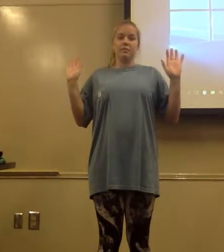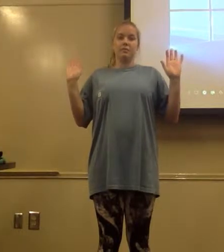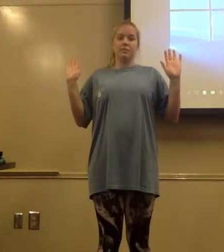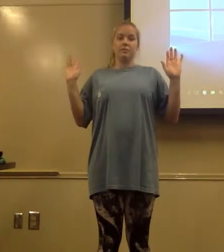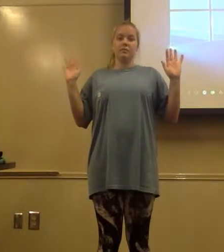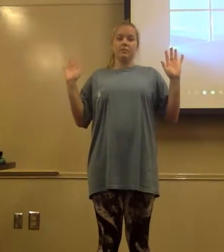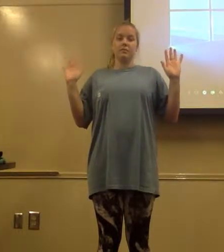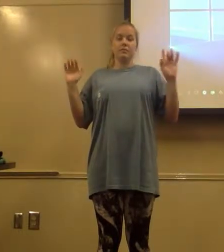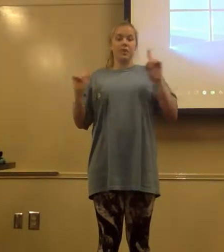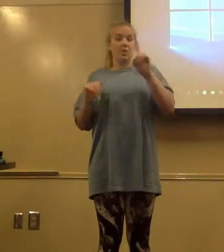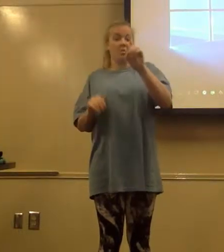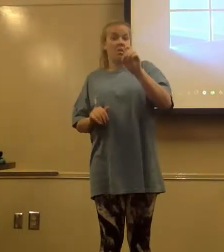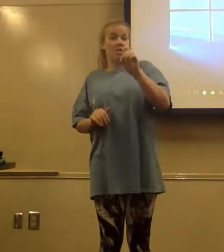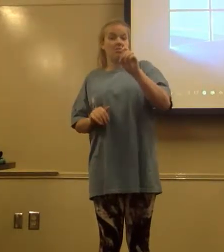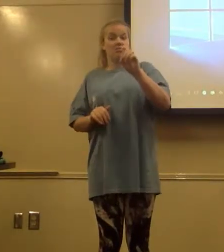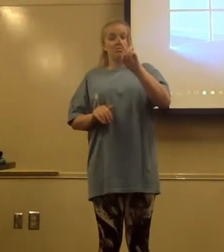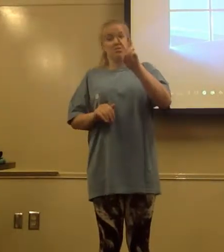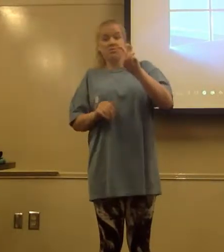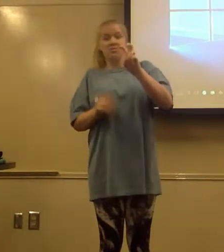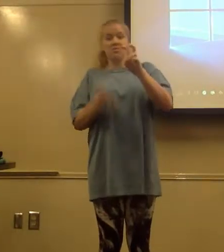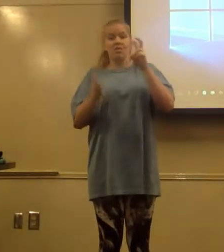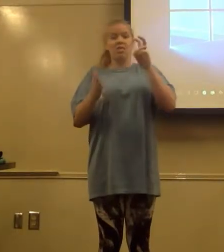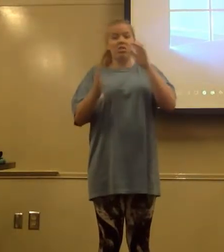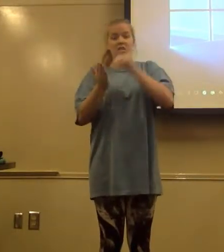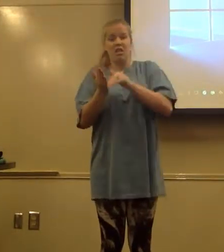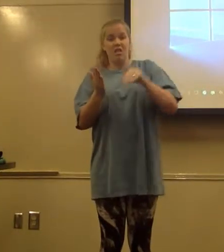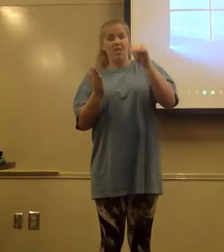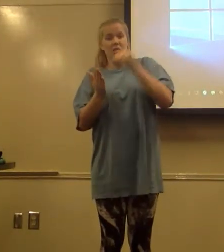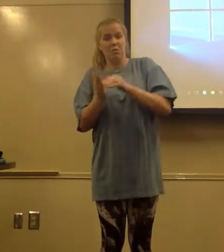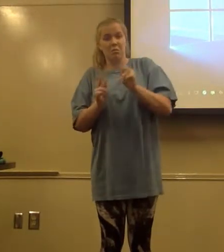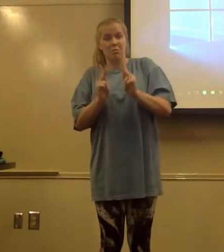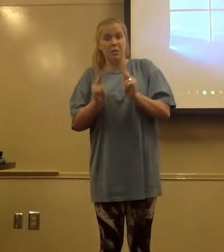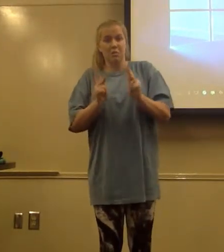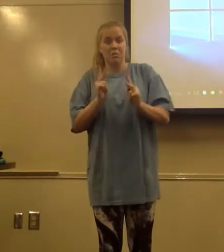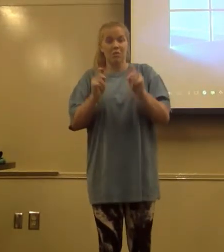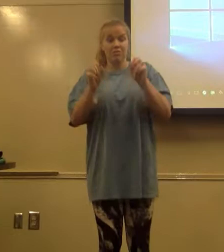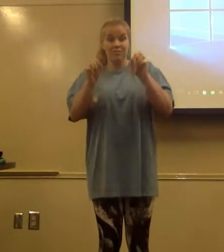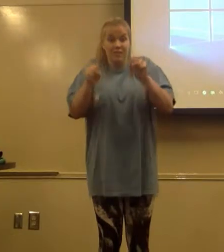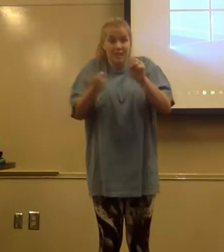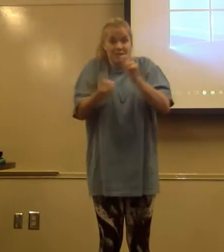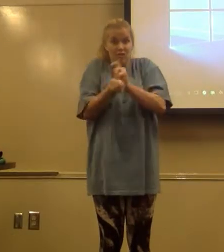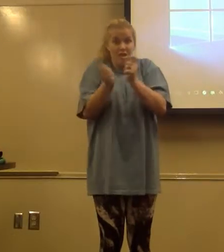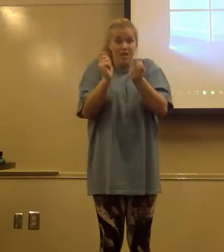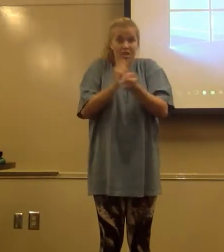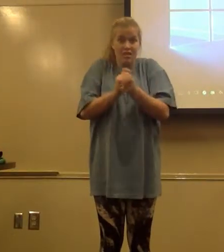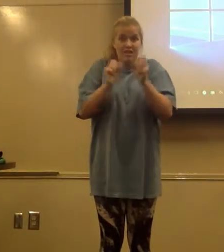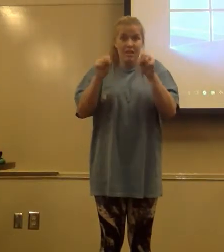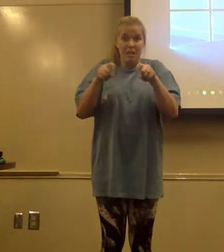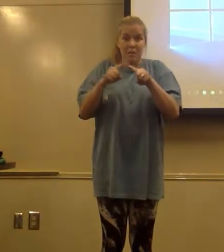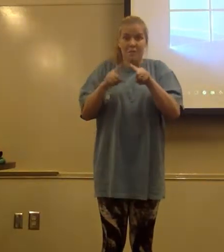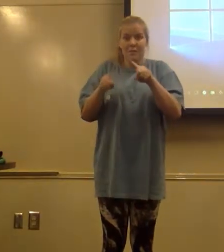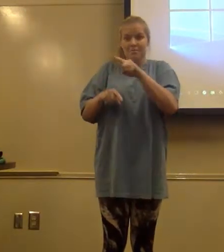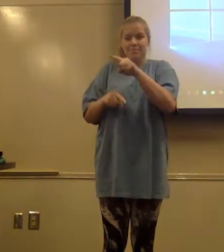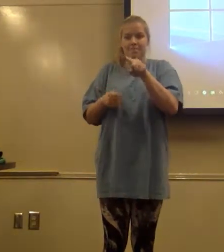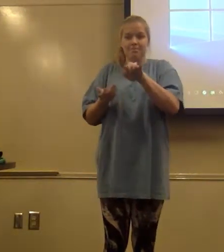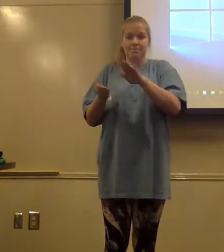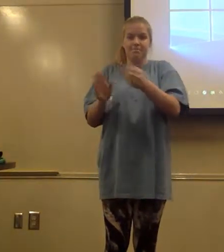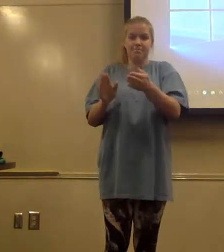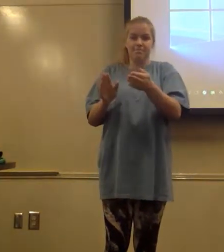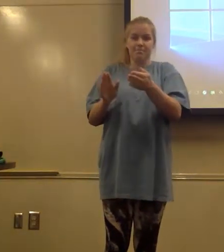die of a reversible, preventable disease. So it's being ignored. It's being